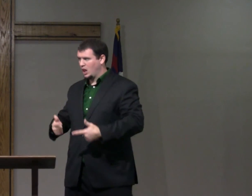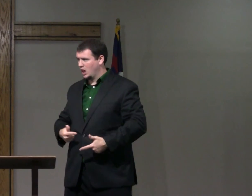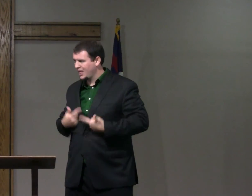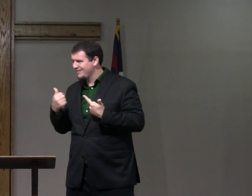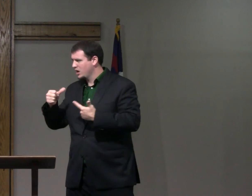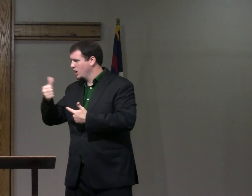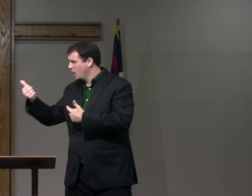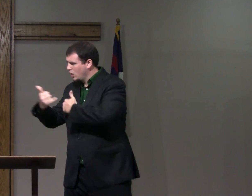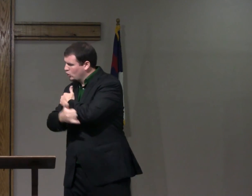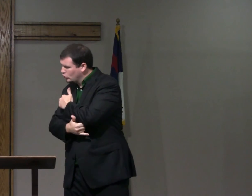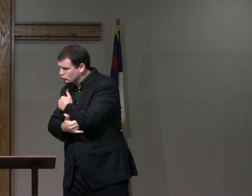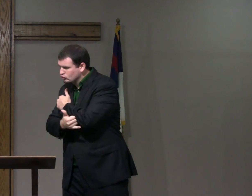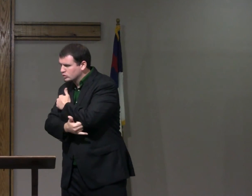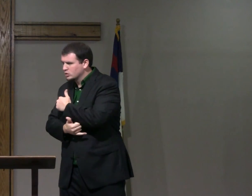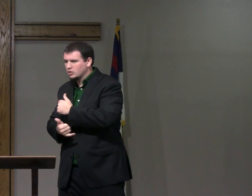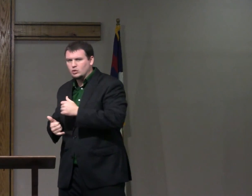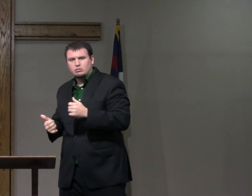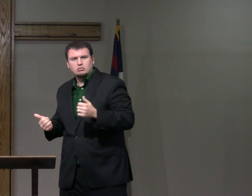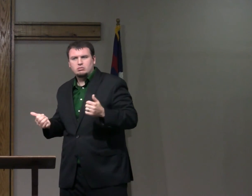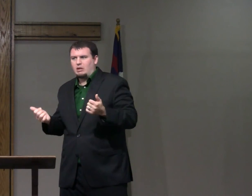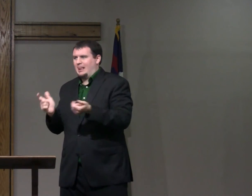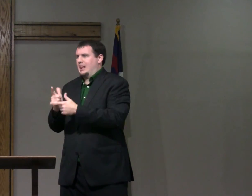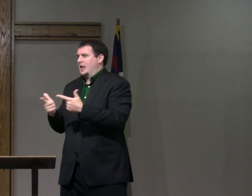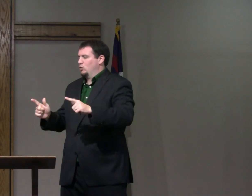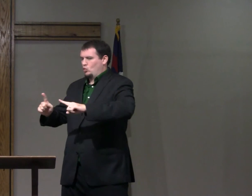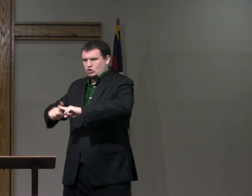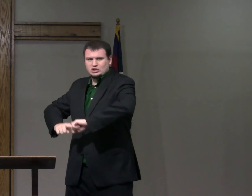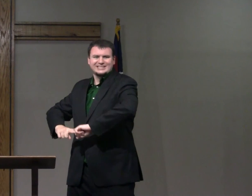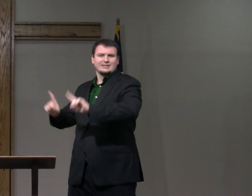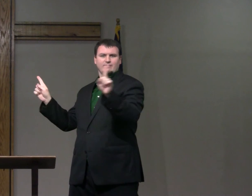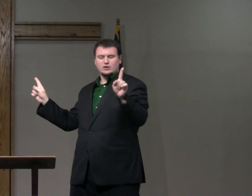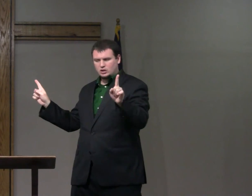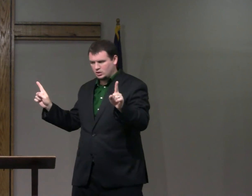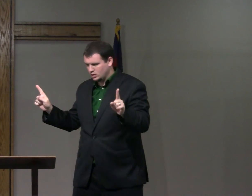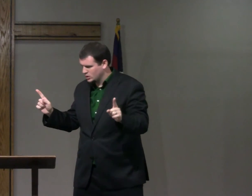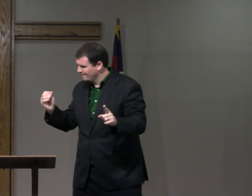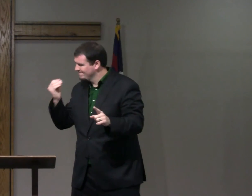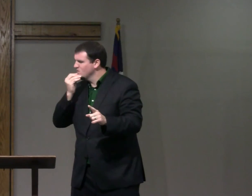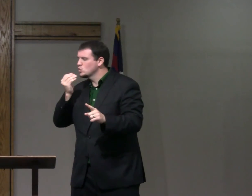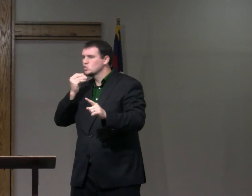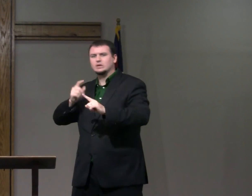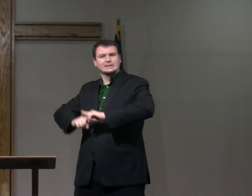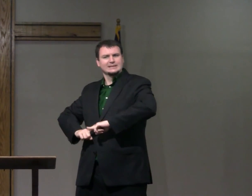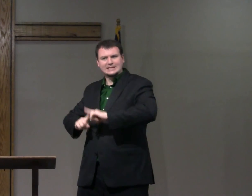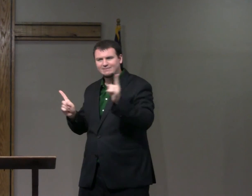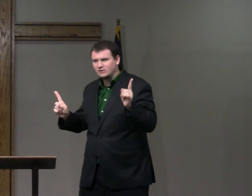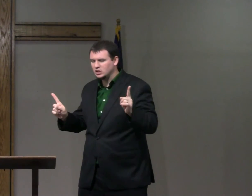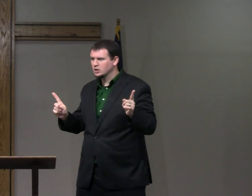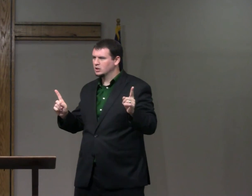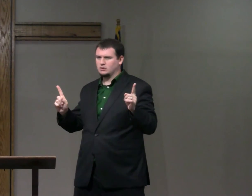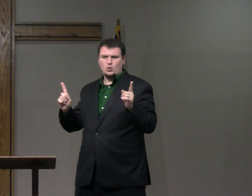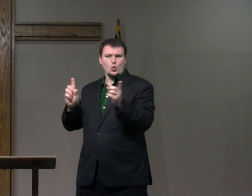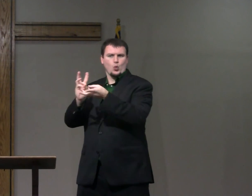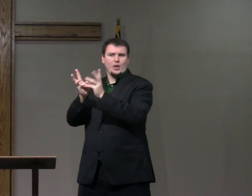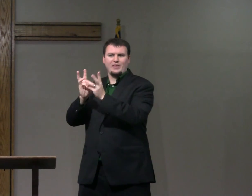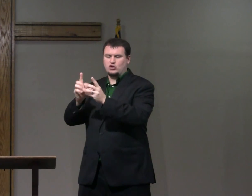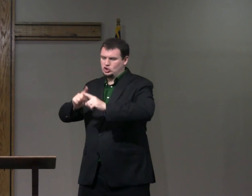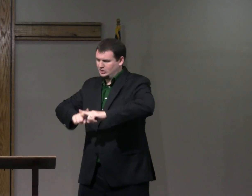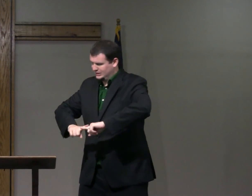and maybe live in another country and where maybe the language is different, the food is